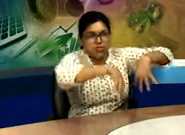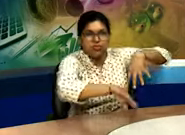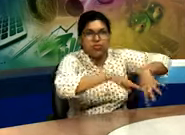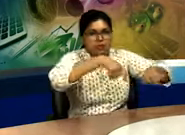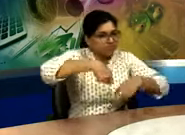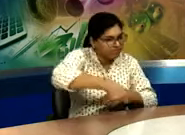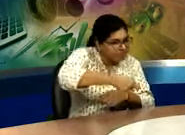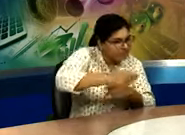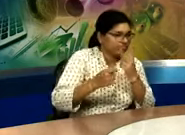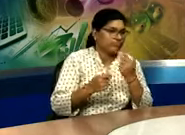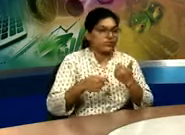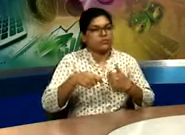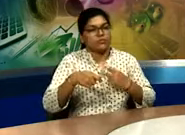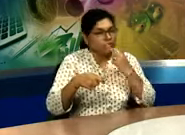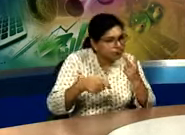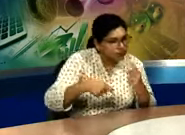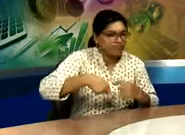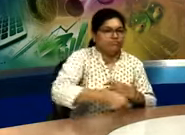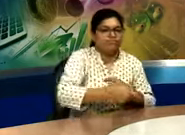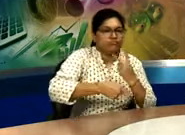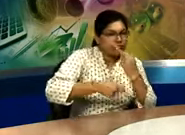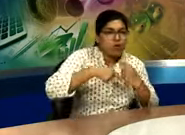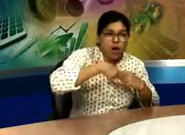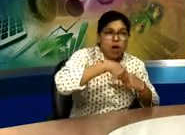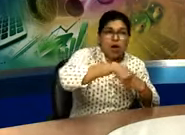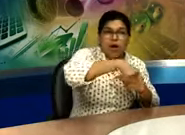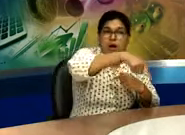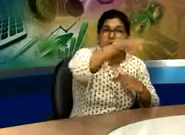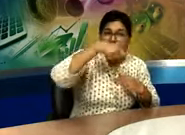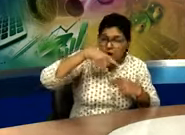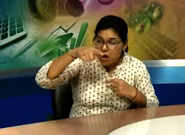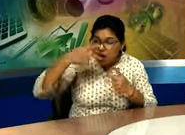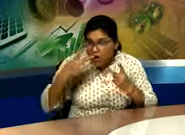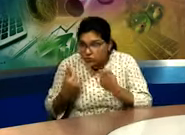at the roots of the trees and took care of all those